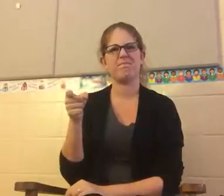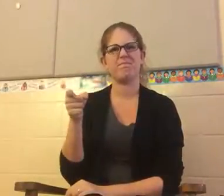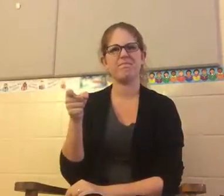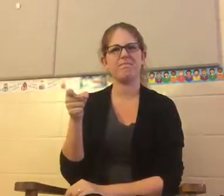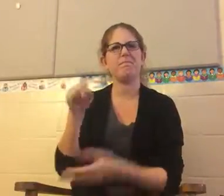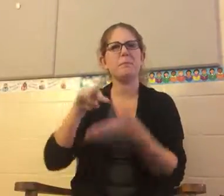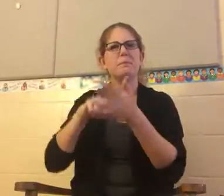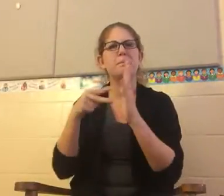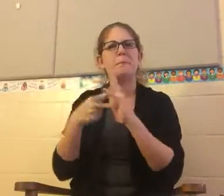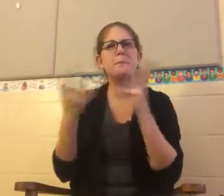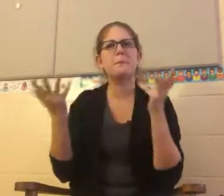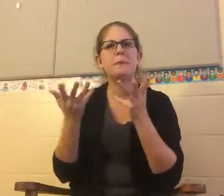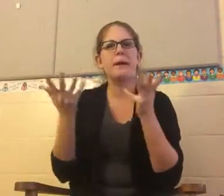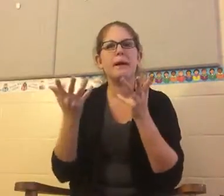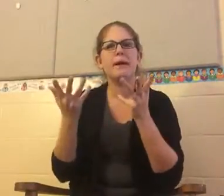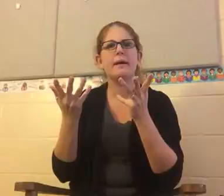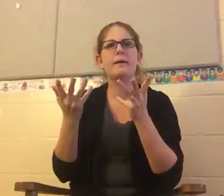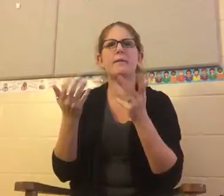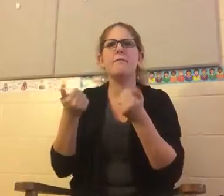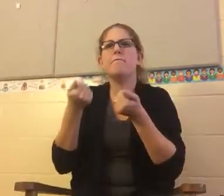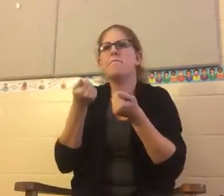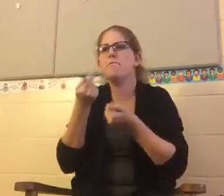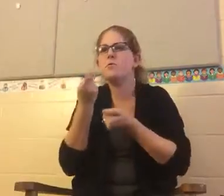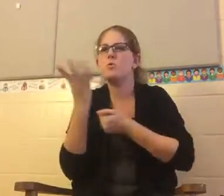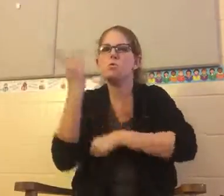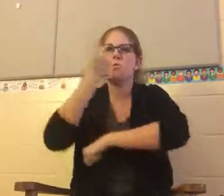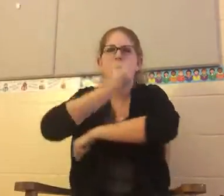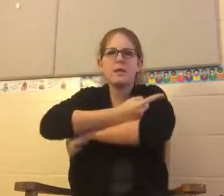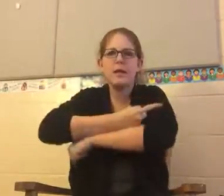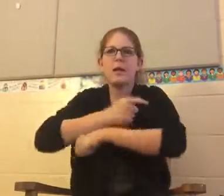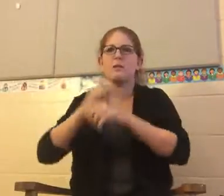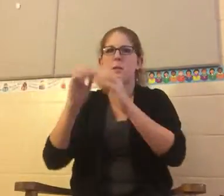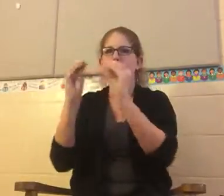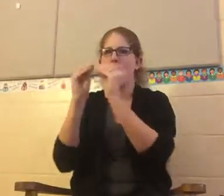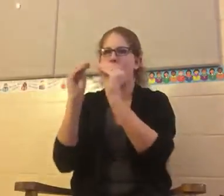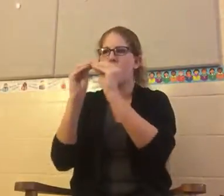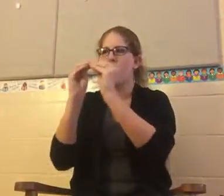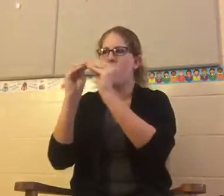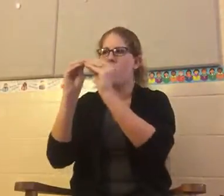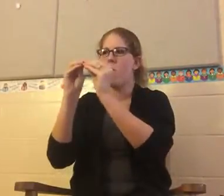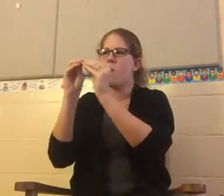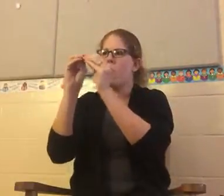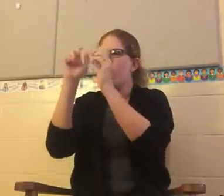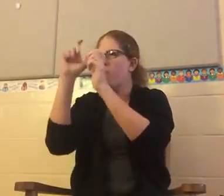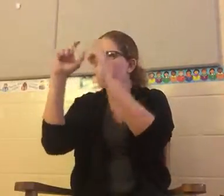Meaning that over the course of several days, more and more of it becomes visible from Earth.